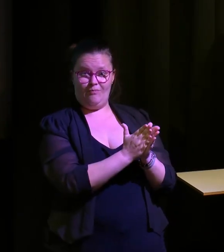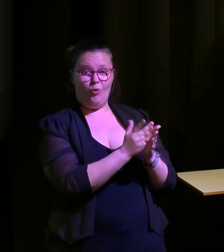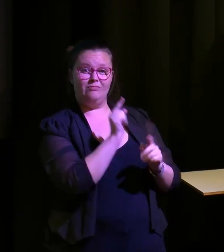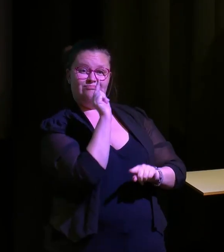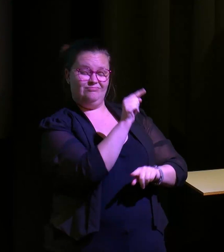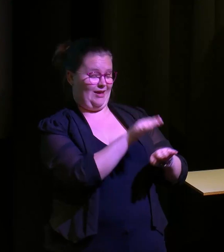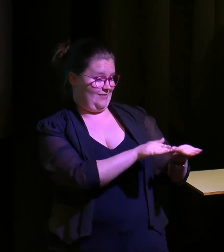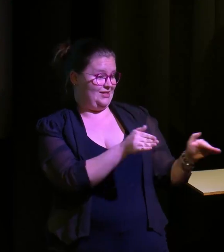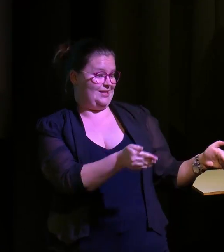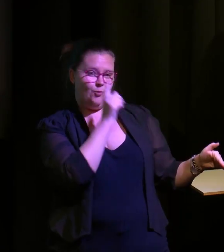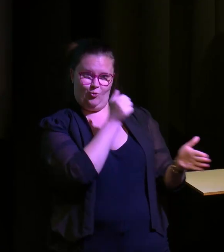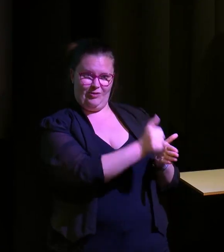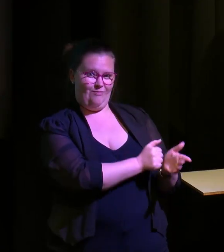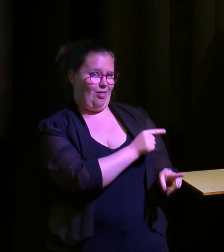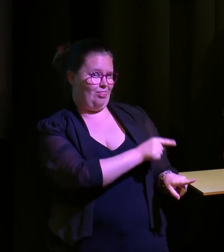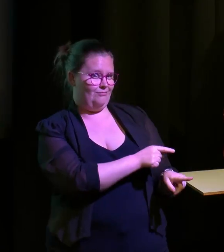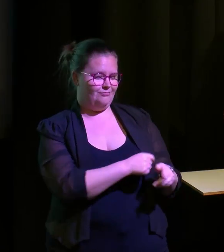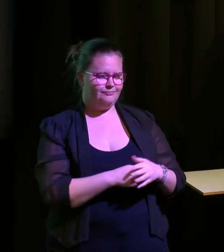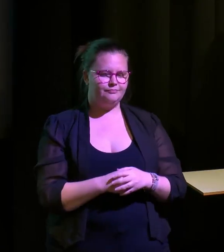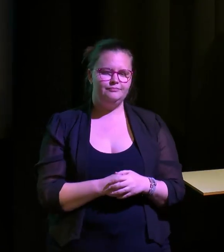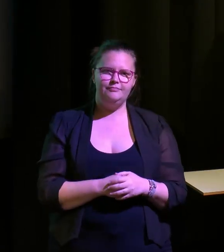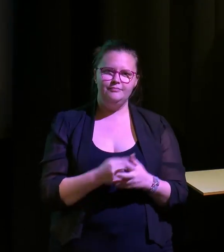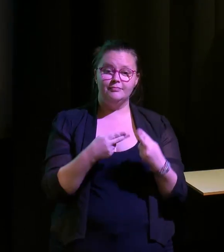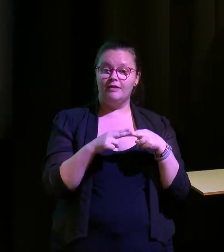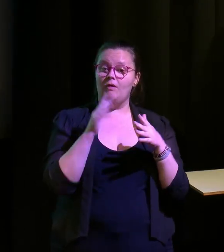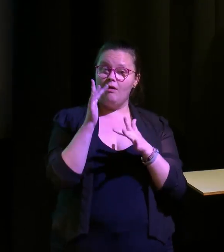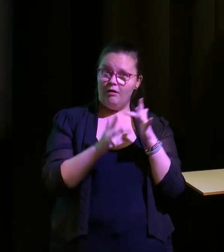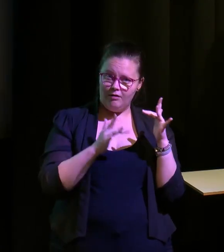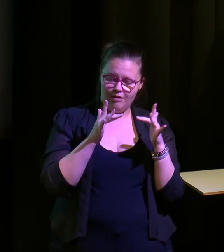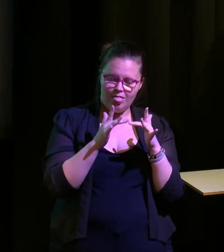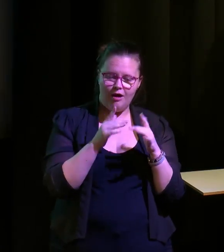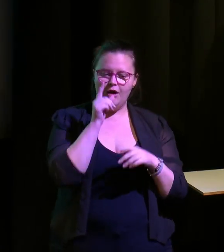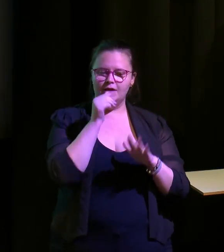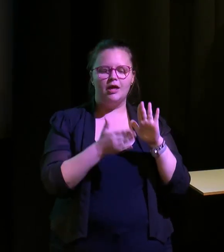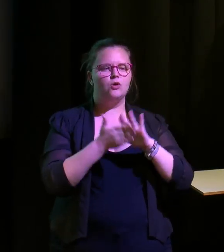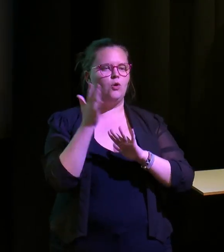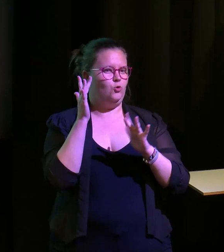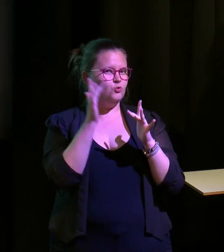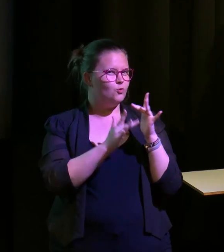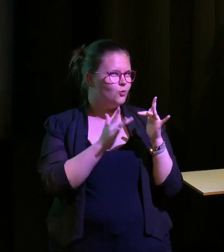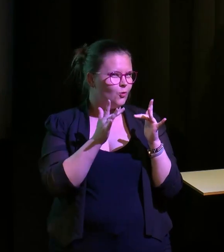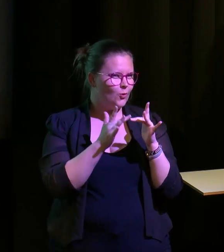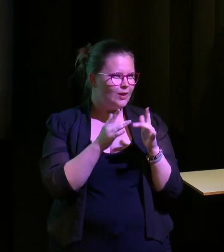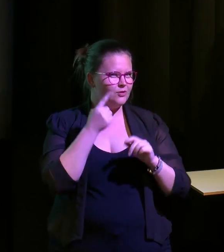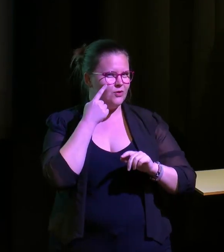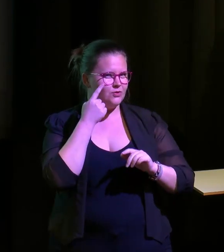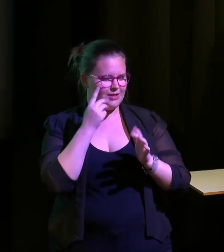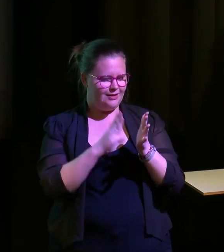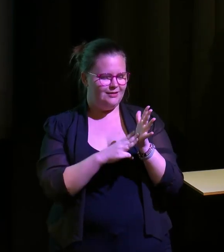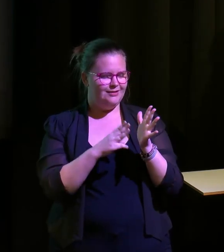just outside. For those of you who are joining us online, you can go to State Library's website to explore the Mabo